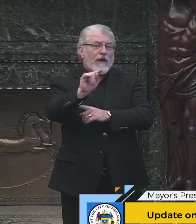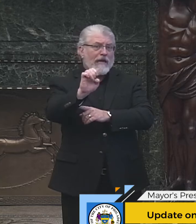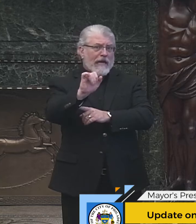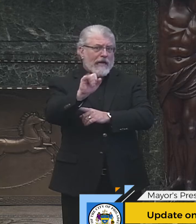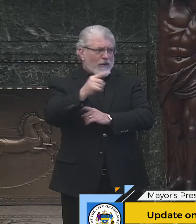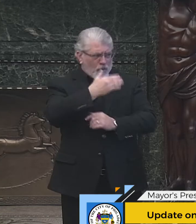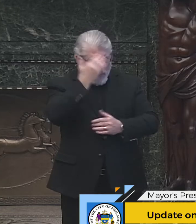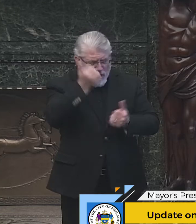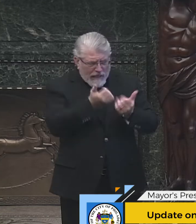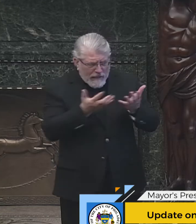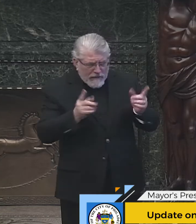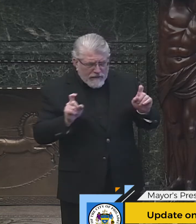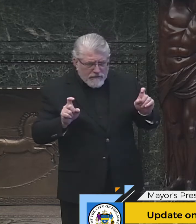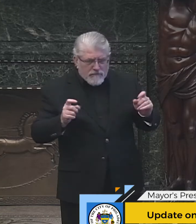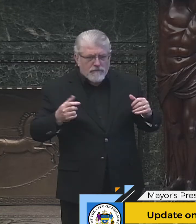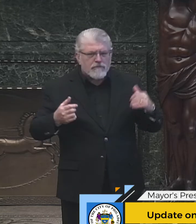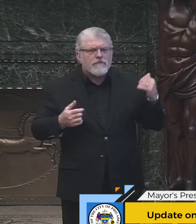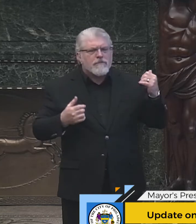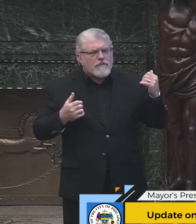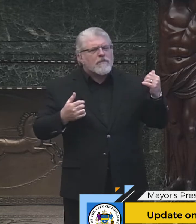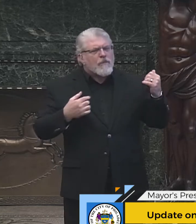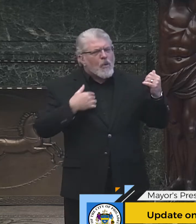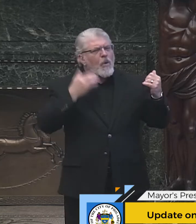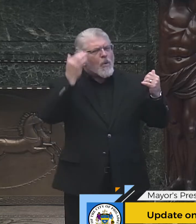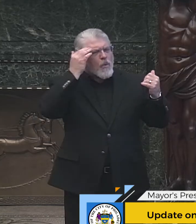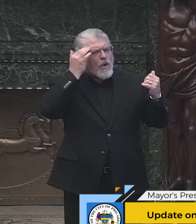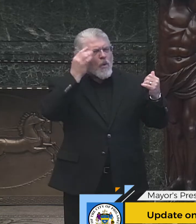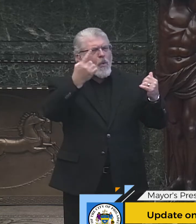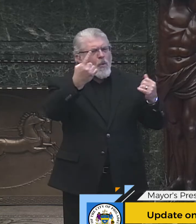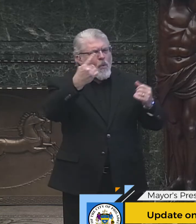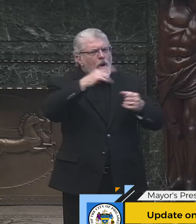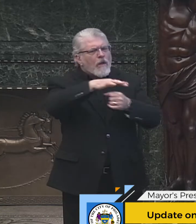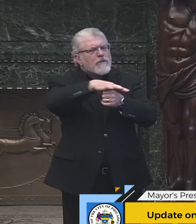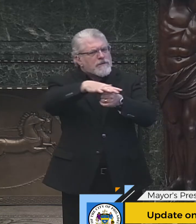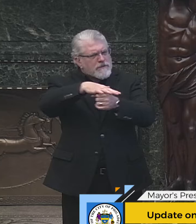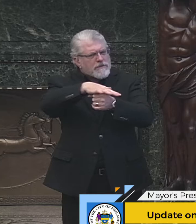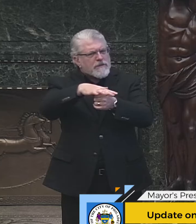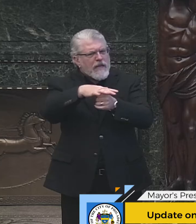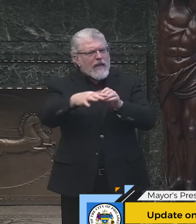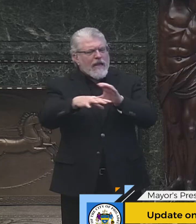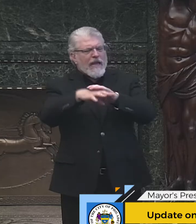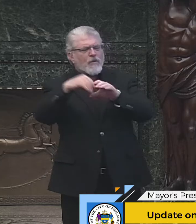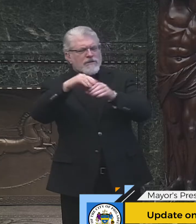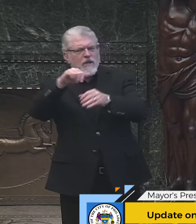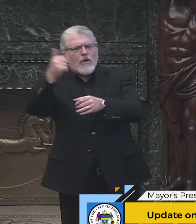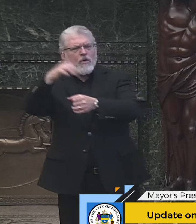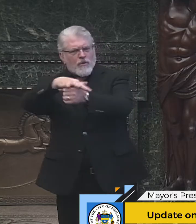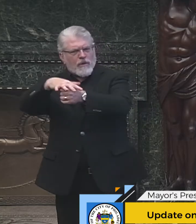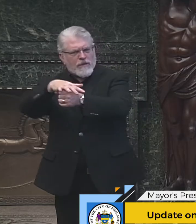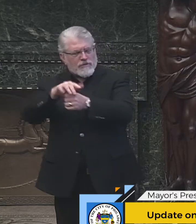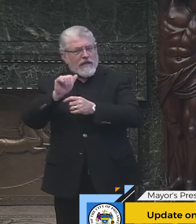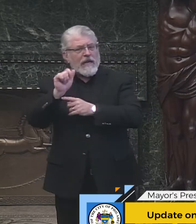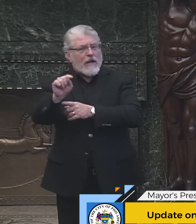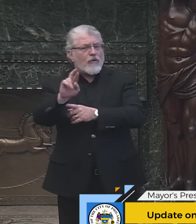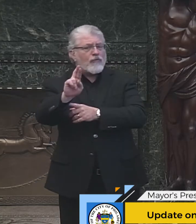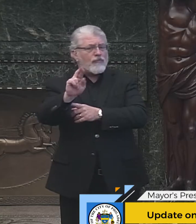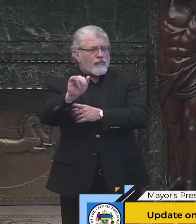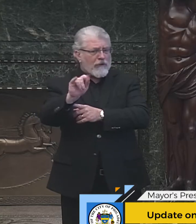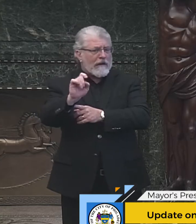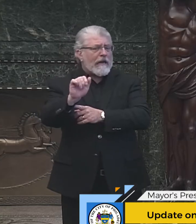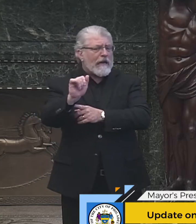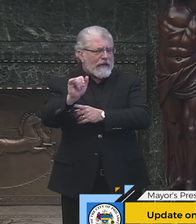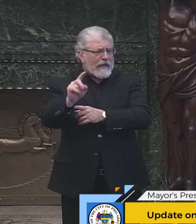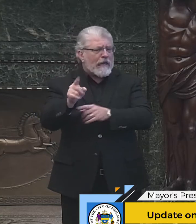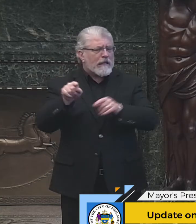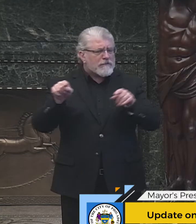of a local Rite Aid, similar to the South Philadelphia site, that is hopefully will be operational at some point in the next